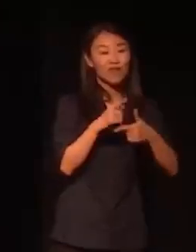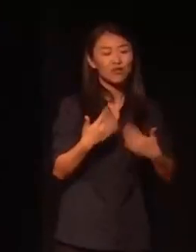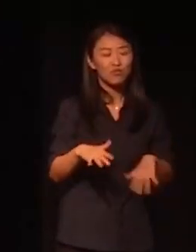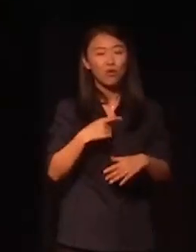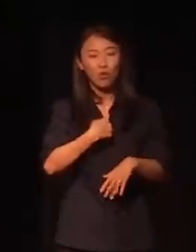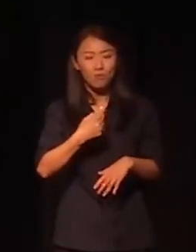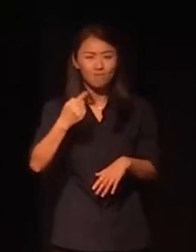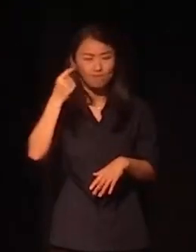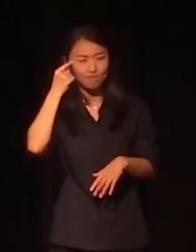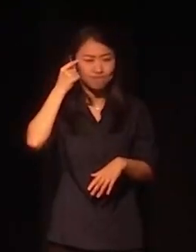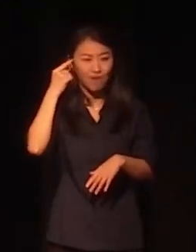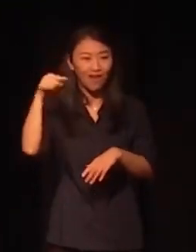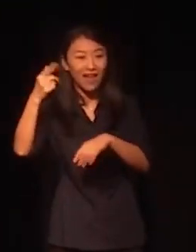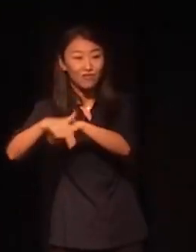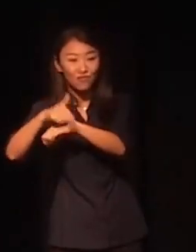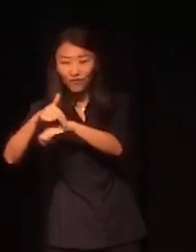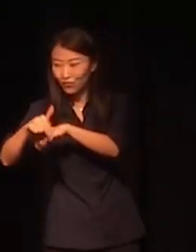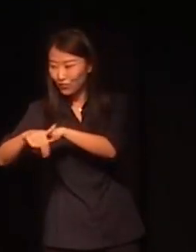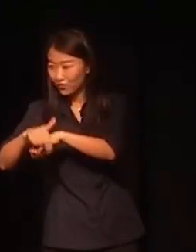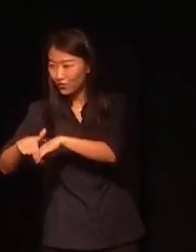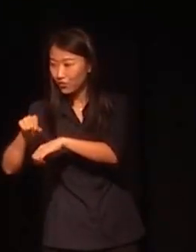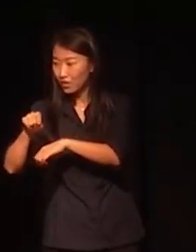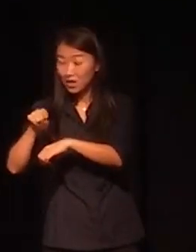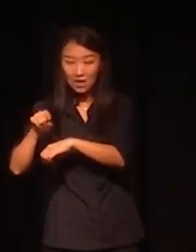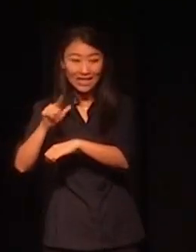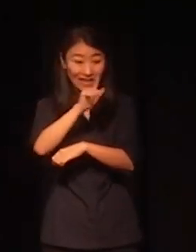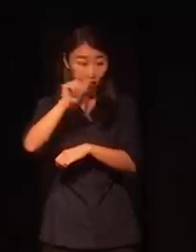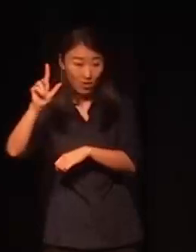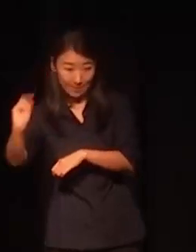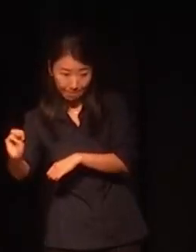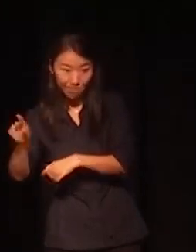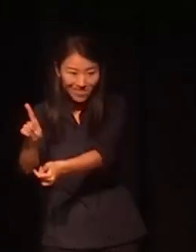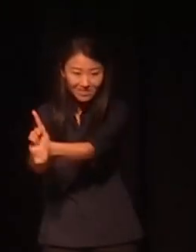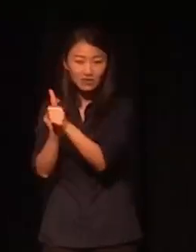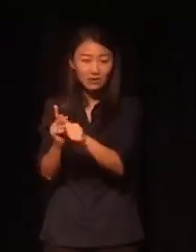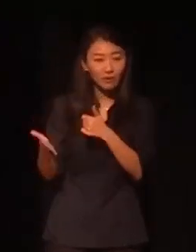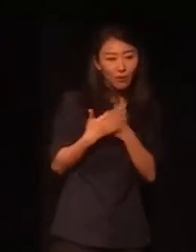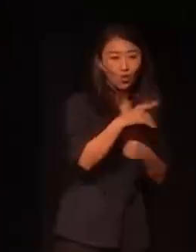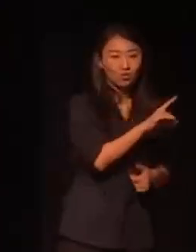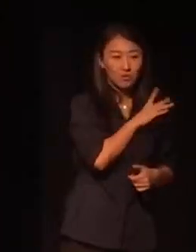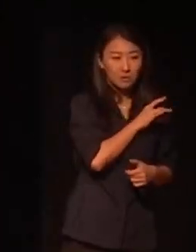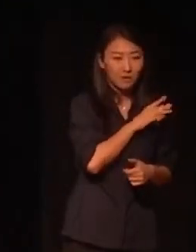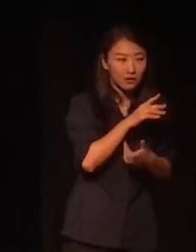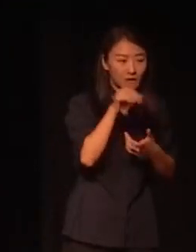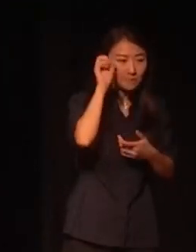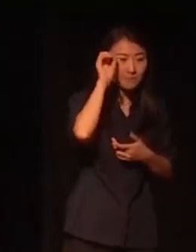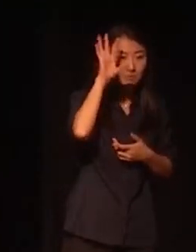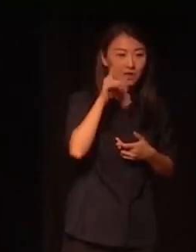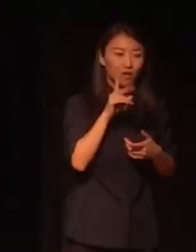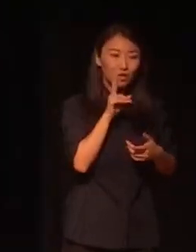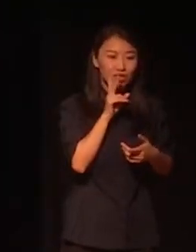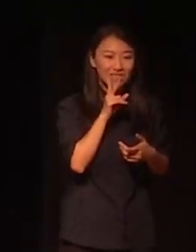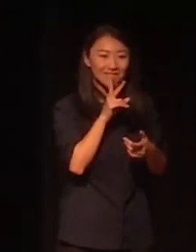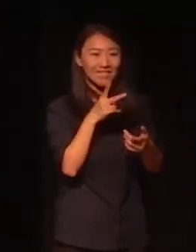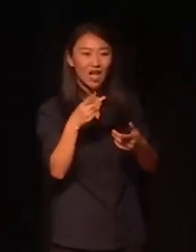on the football recognition, where we use LLM to produce what we call commentaries